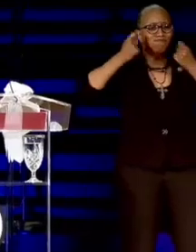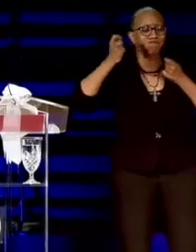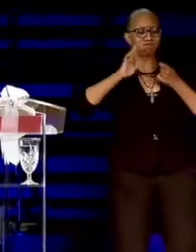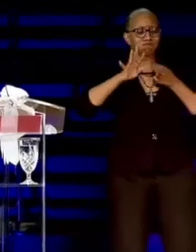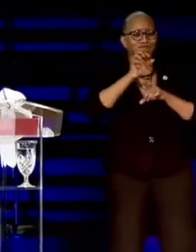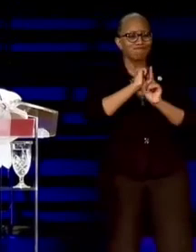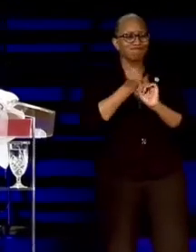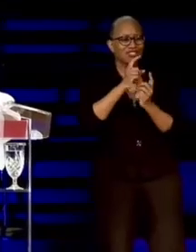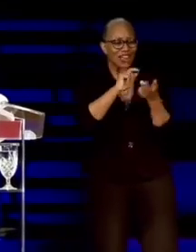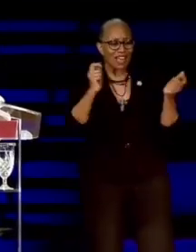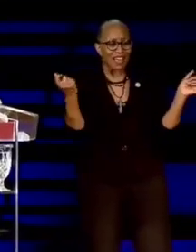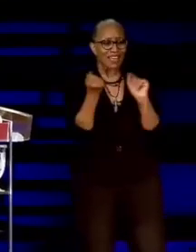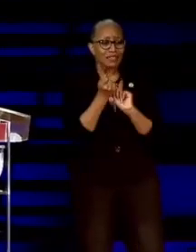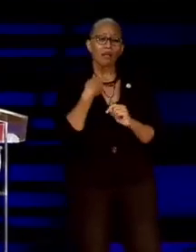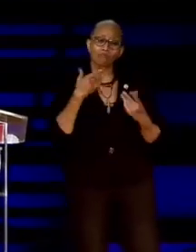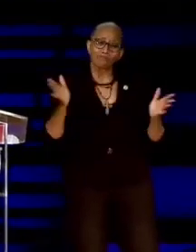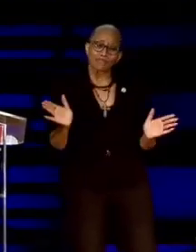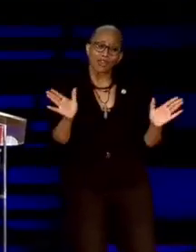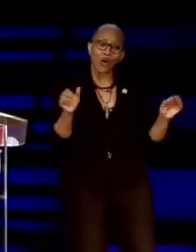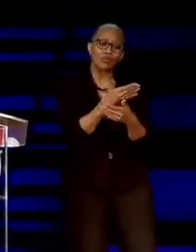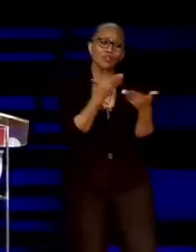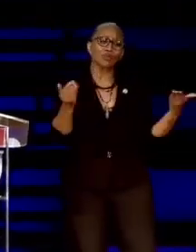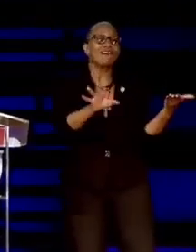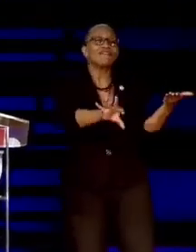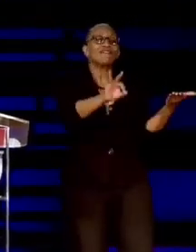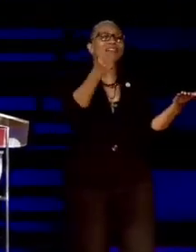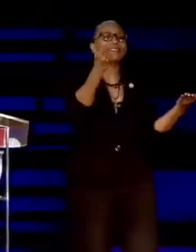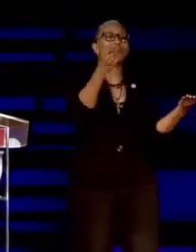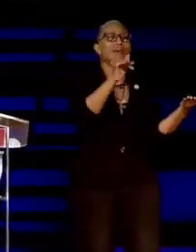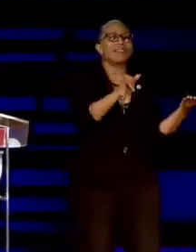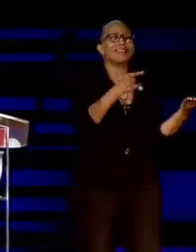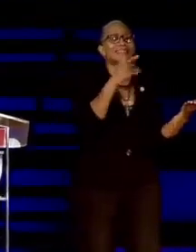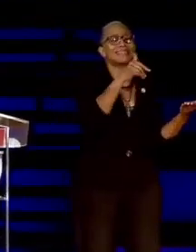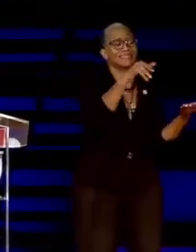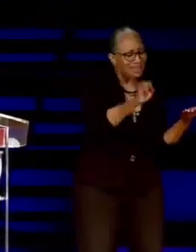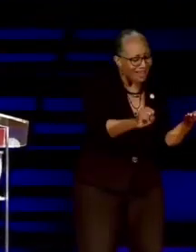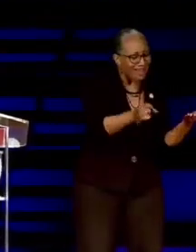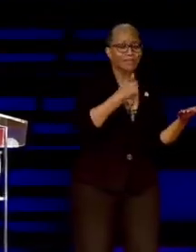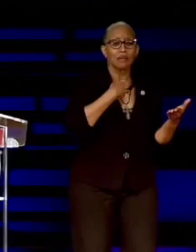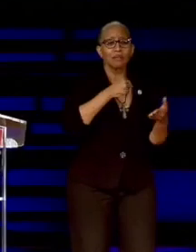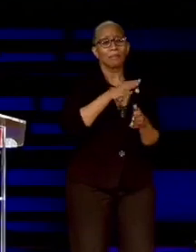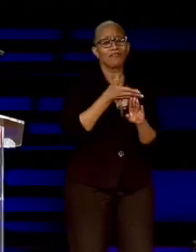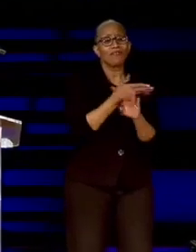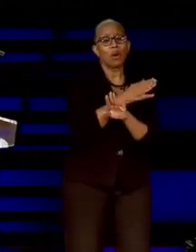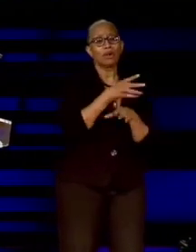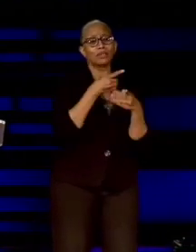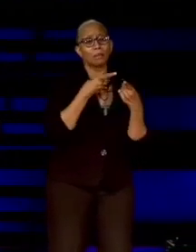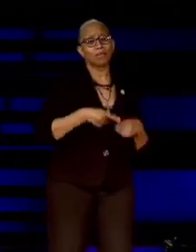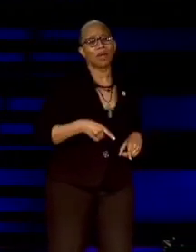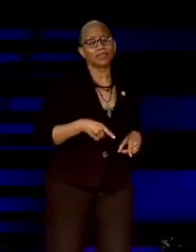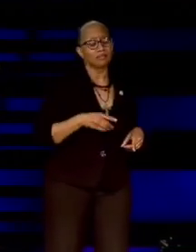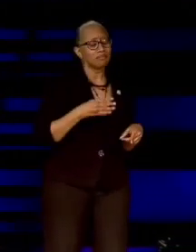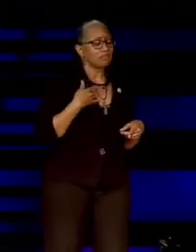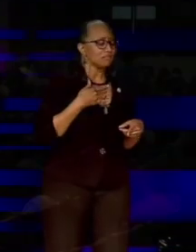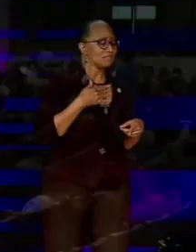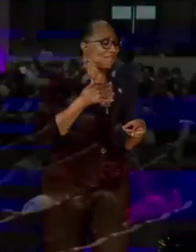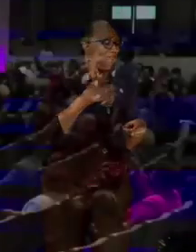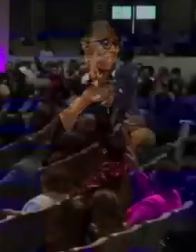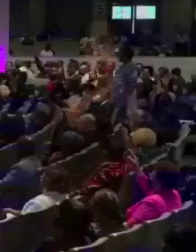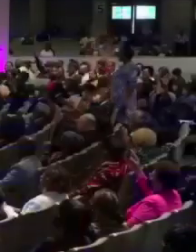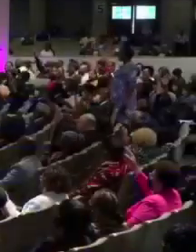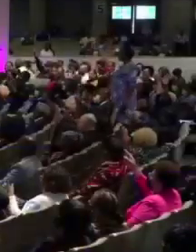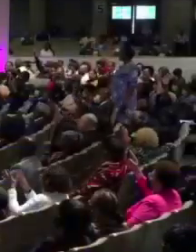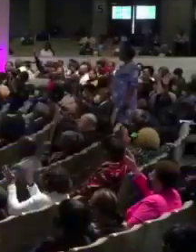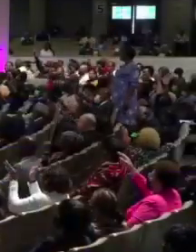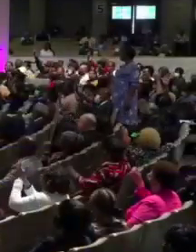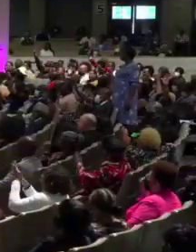want to encourage somebody, and I got to get out of here and find somebody who says, I've been depressed and I prayed until my countenance